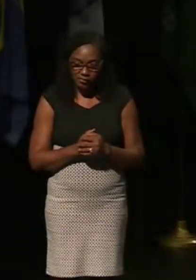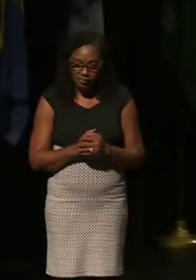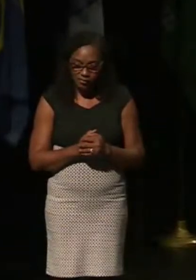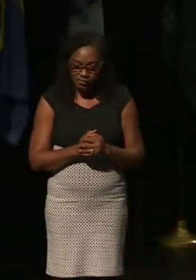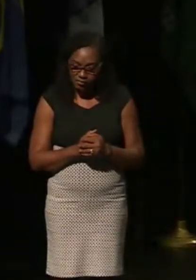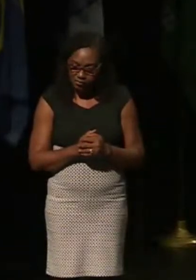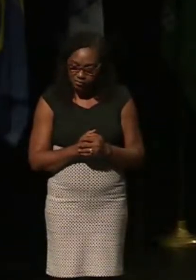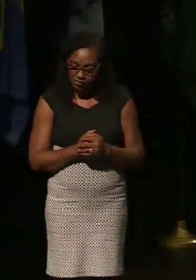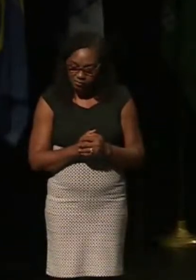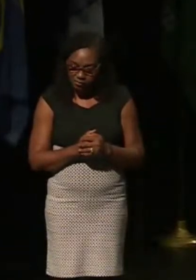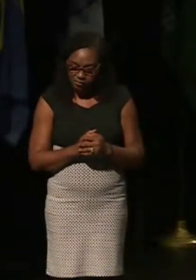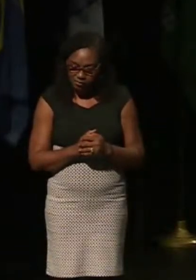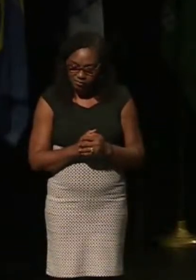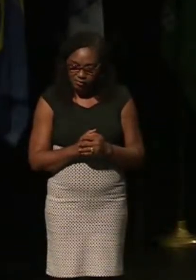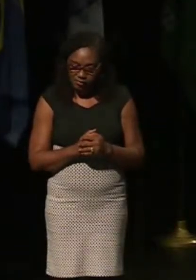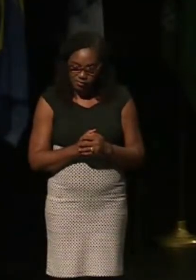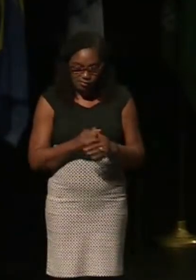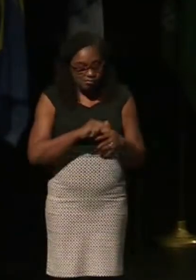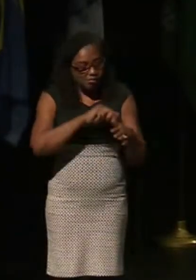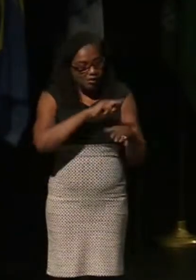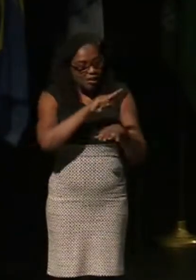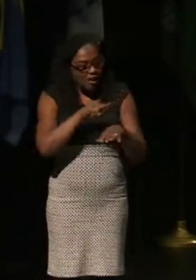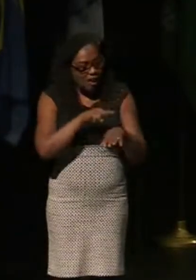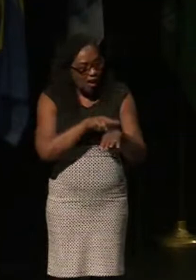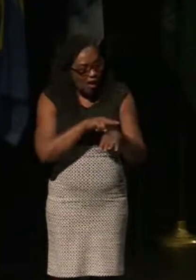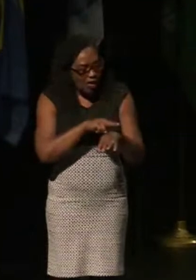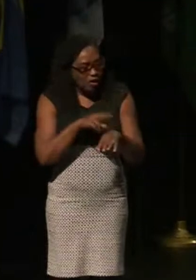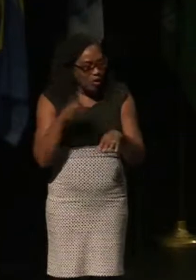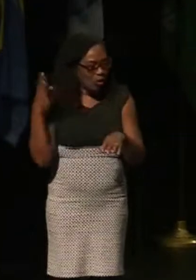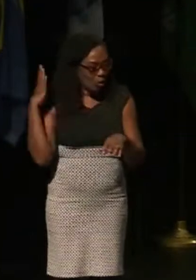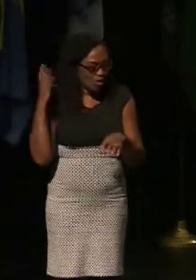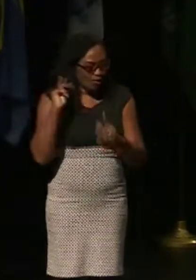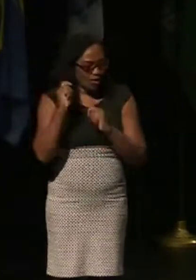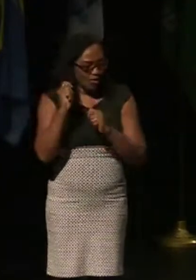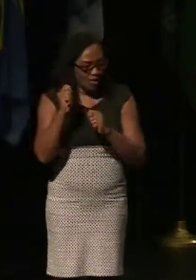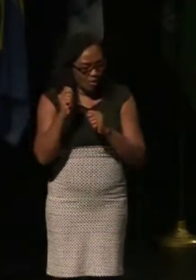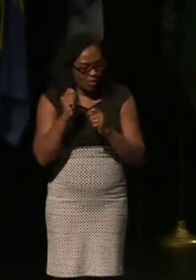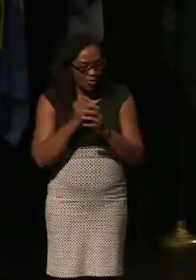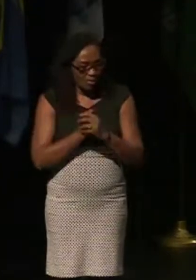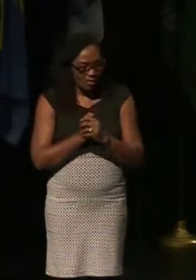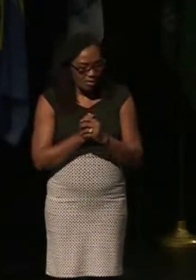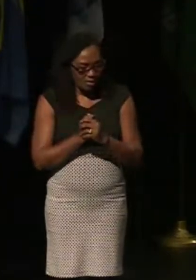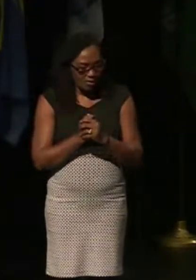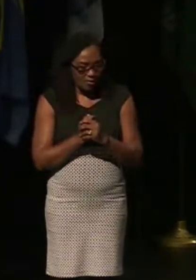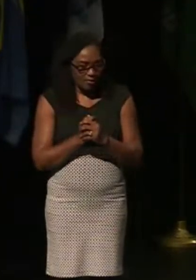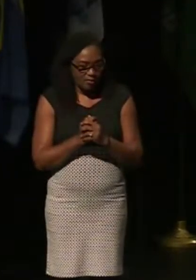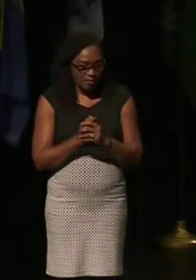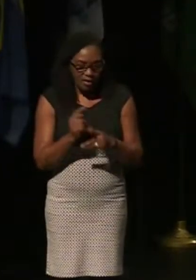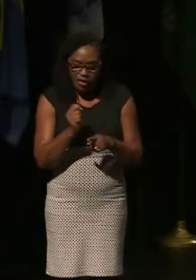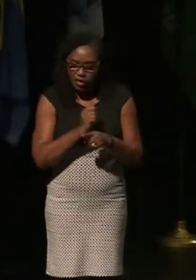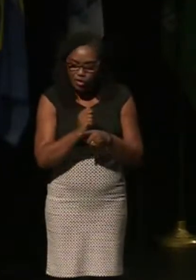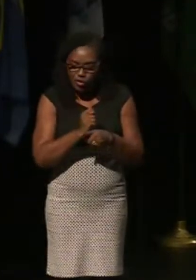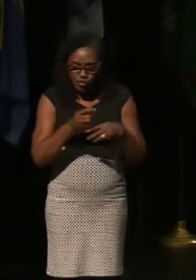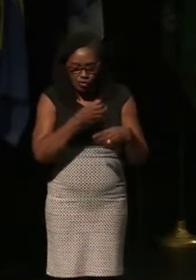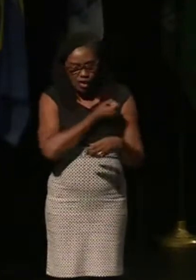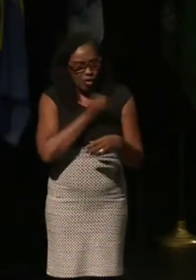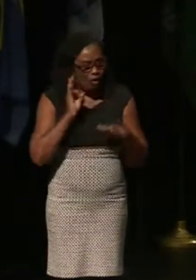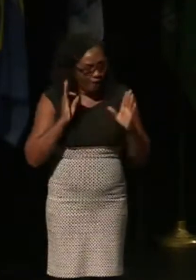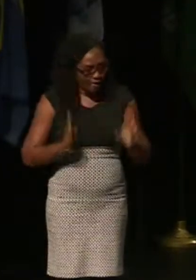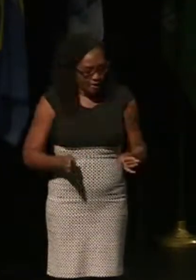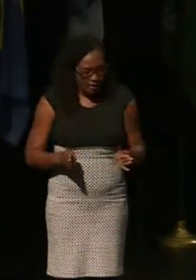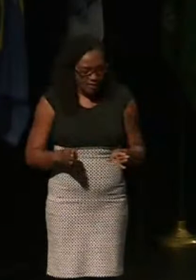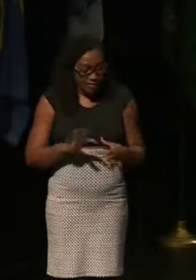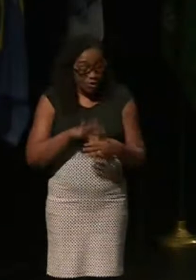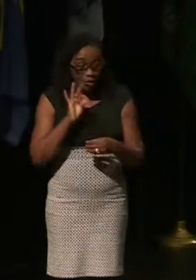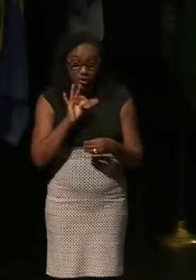Alina Edwards, was selected as national coach of Trinidad and Tobago. Our training officer, Donna Marie Wickham, was selected